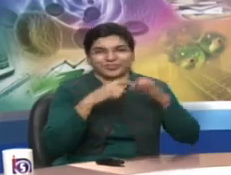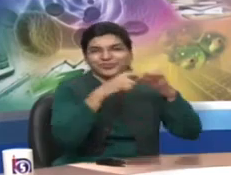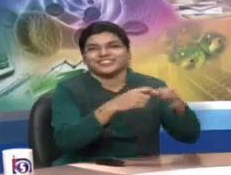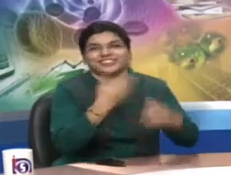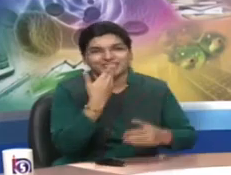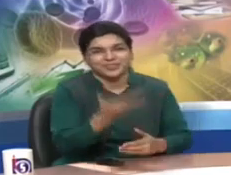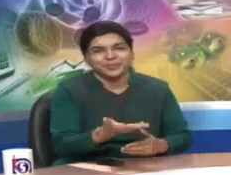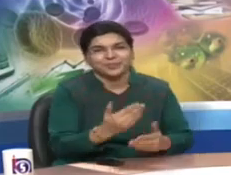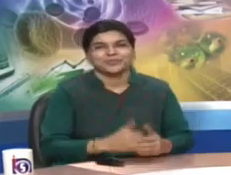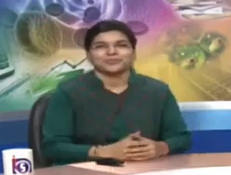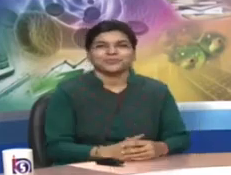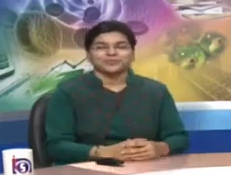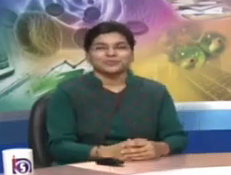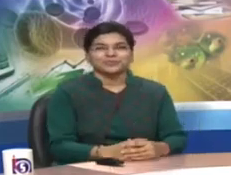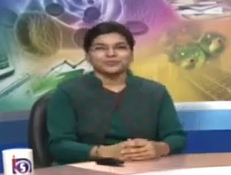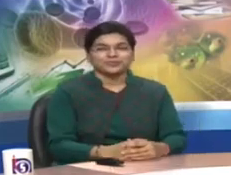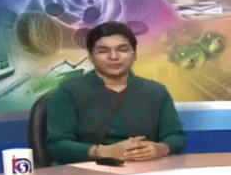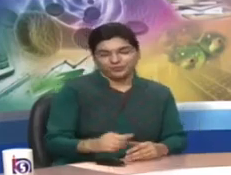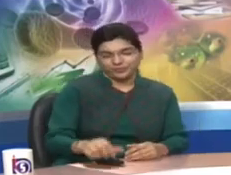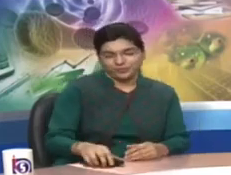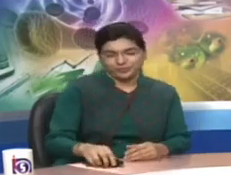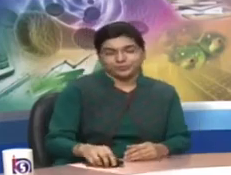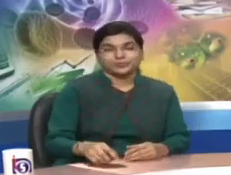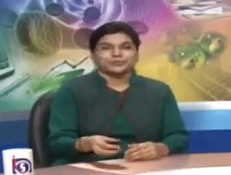she at peace? The son asks the father.